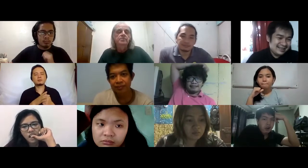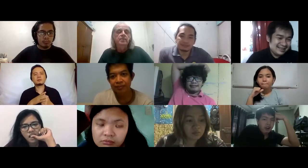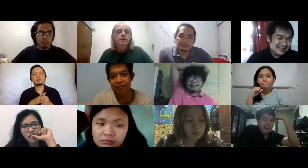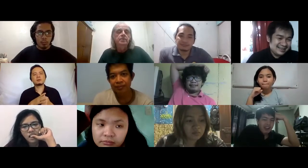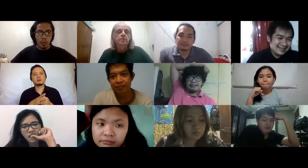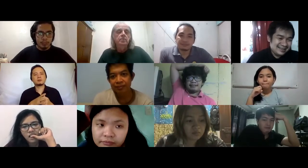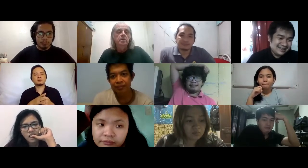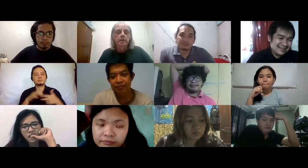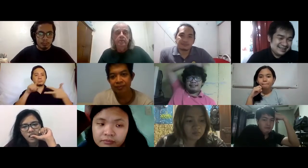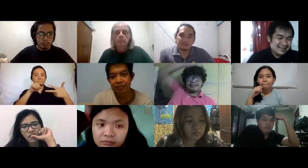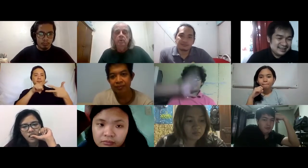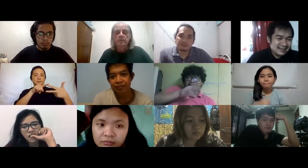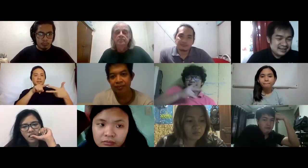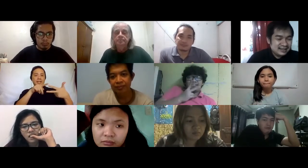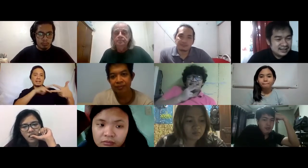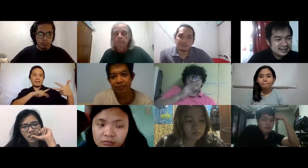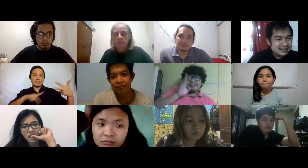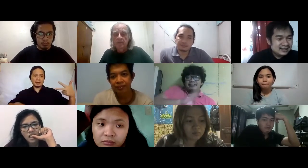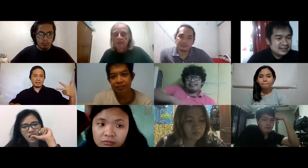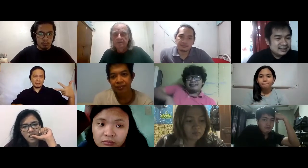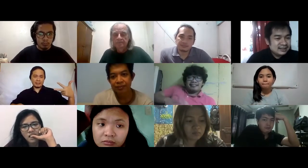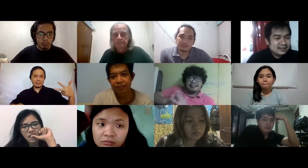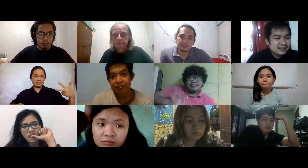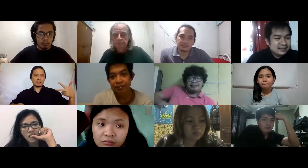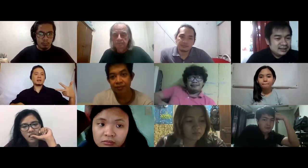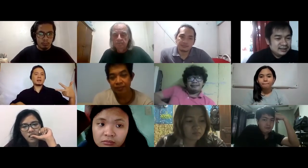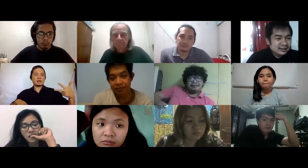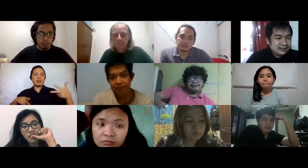King was married to a hearing woman.